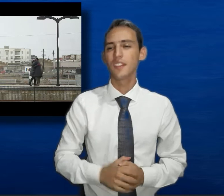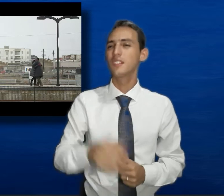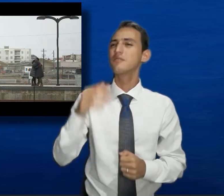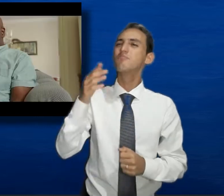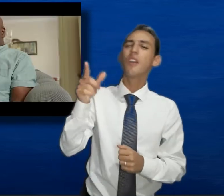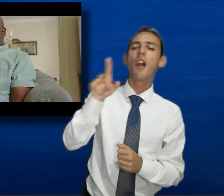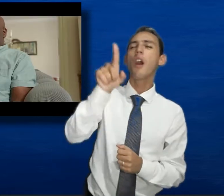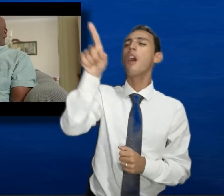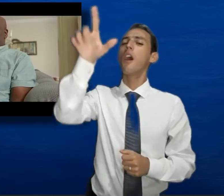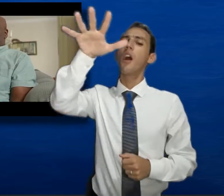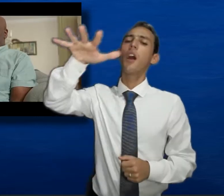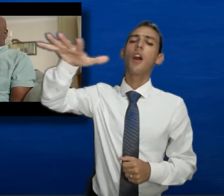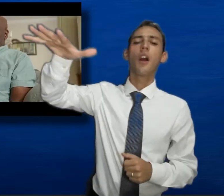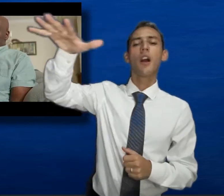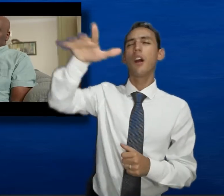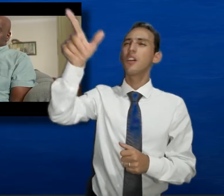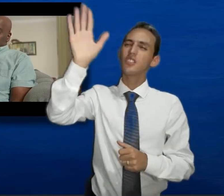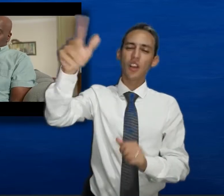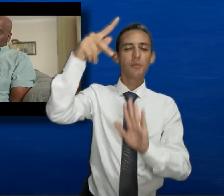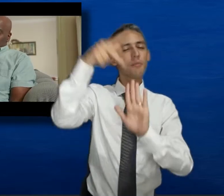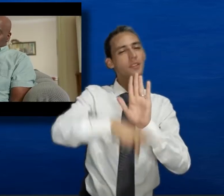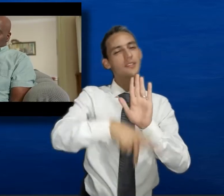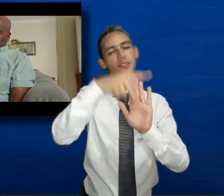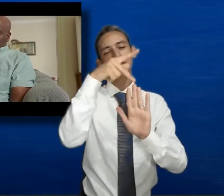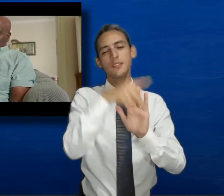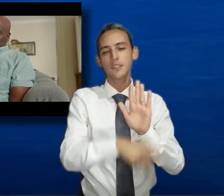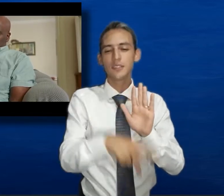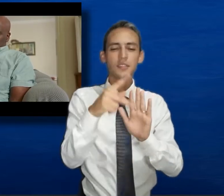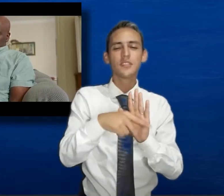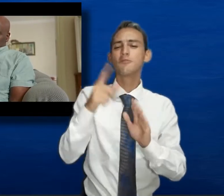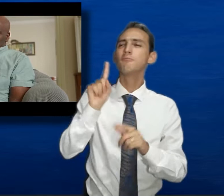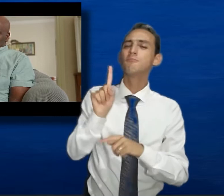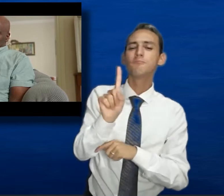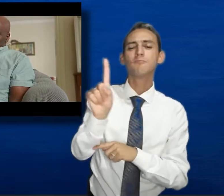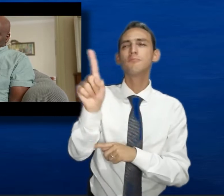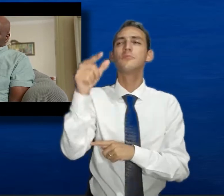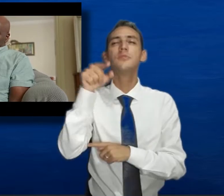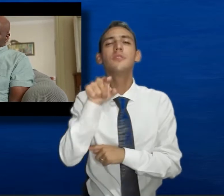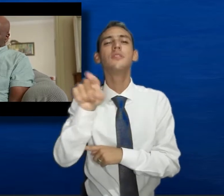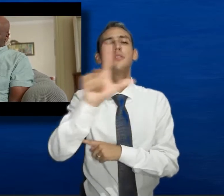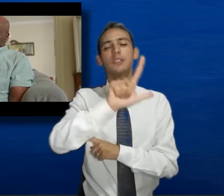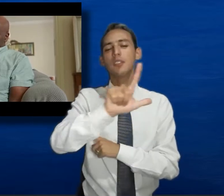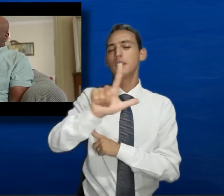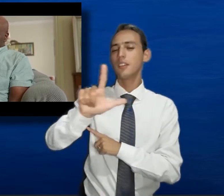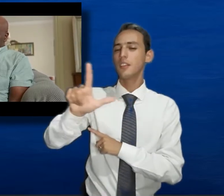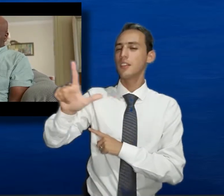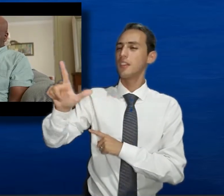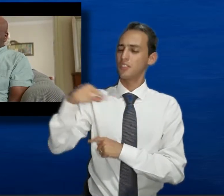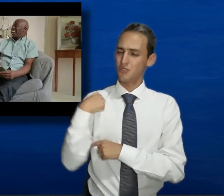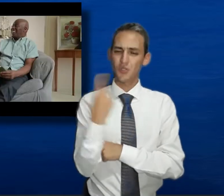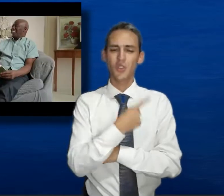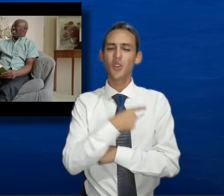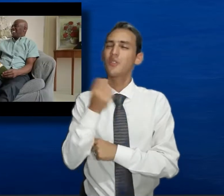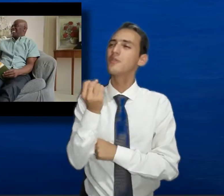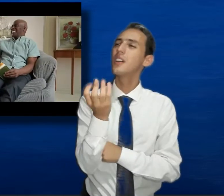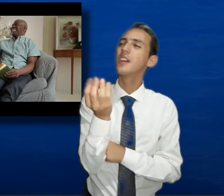well. We'll find a place where God for us